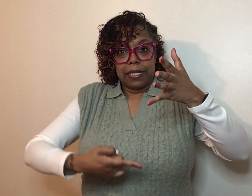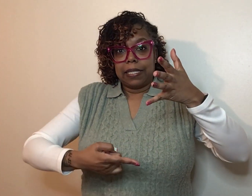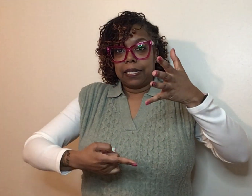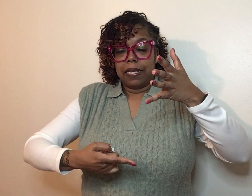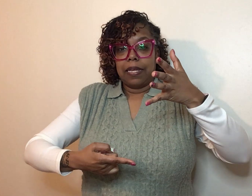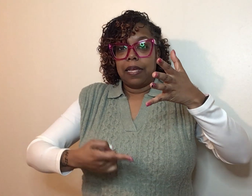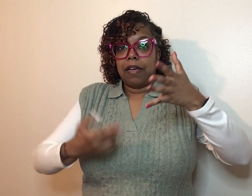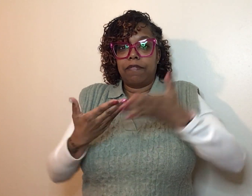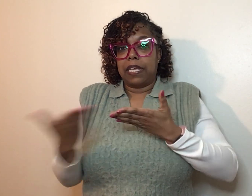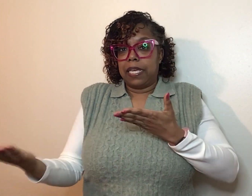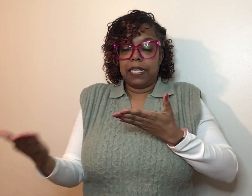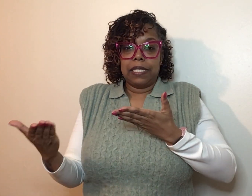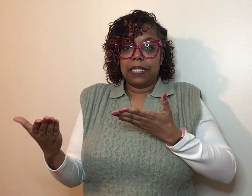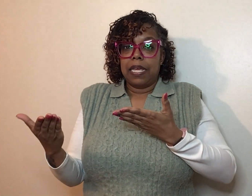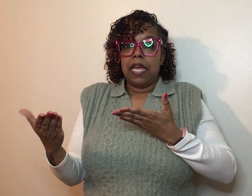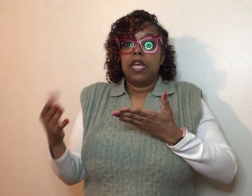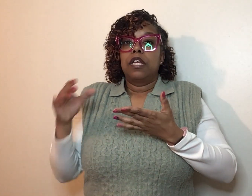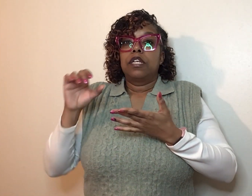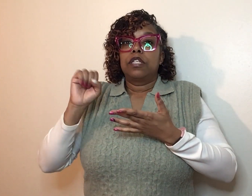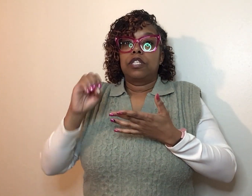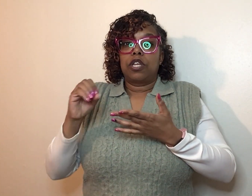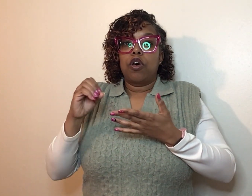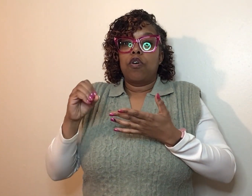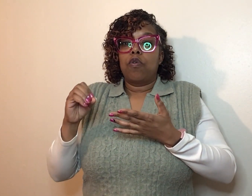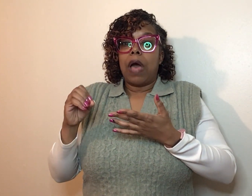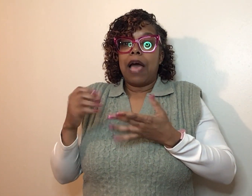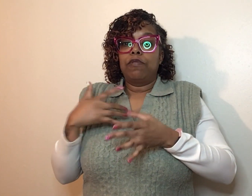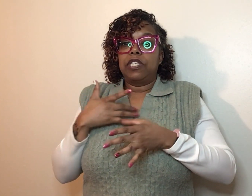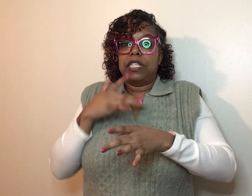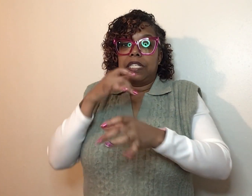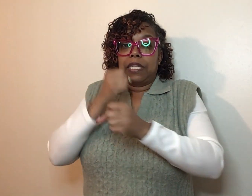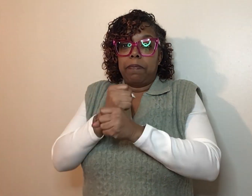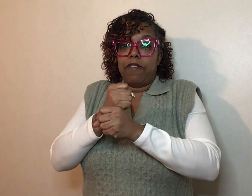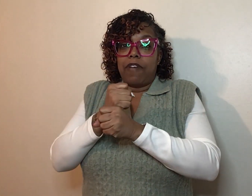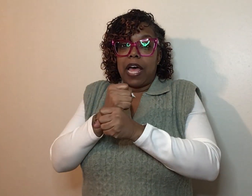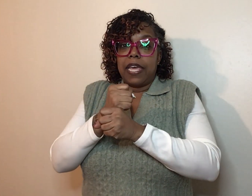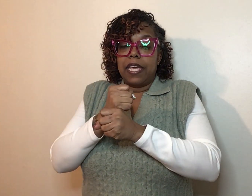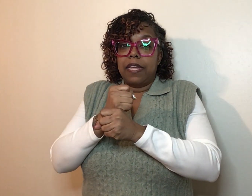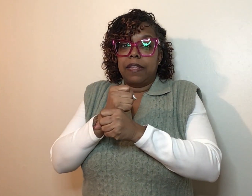list of things. So I would just simplify it